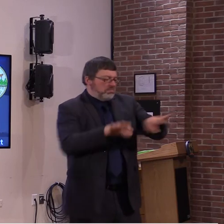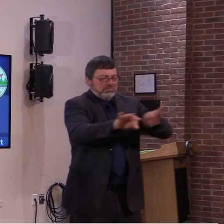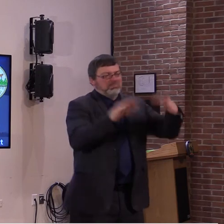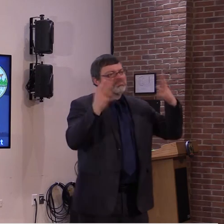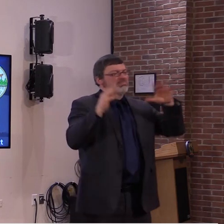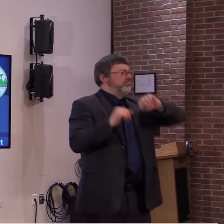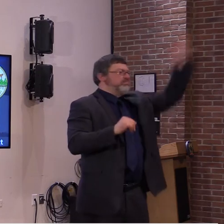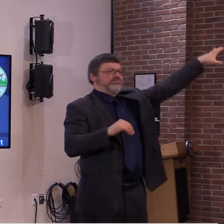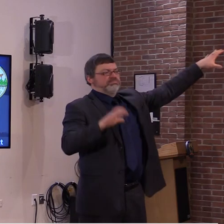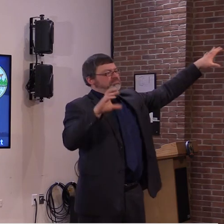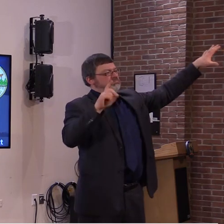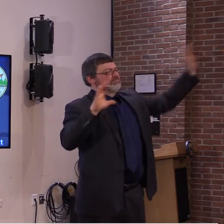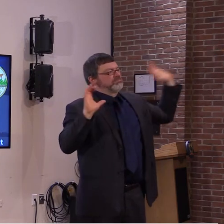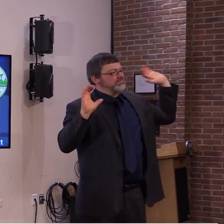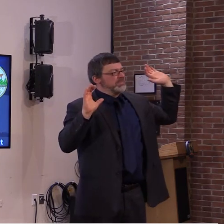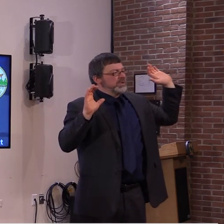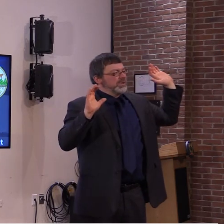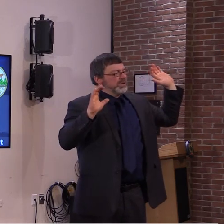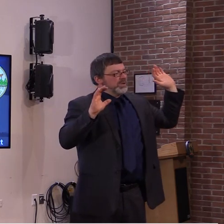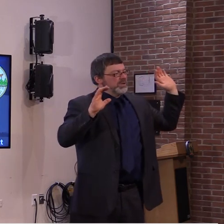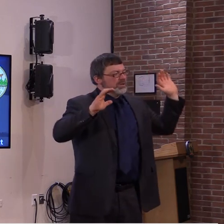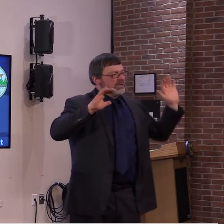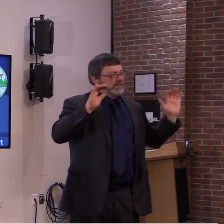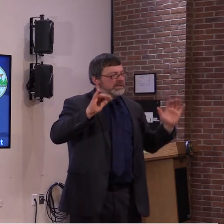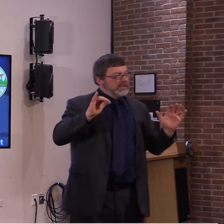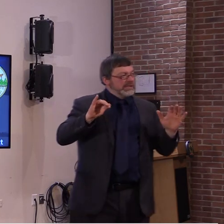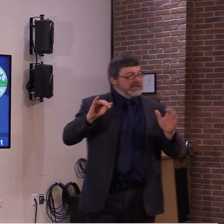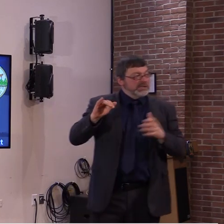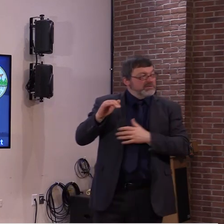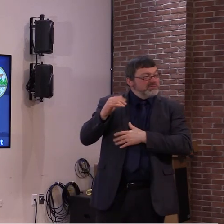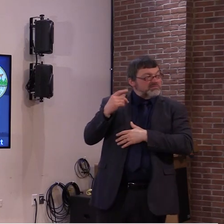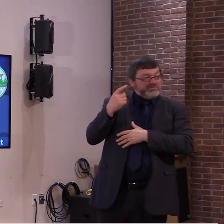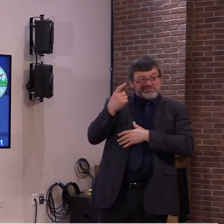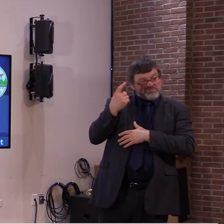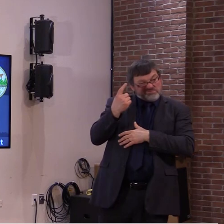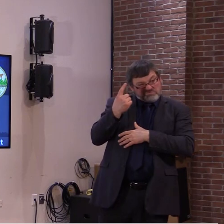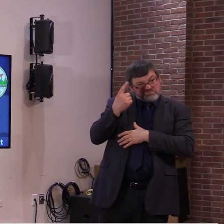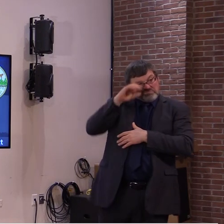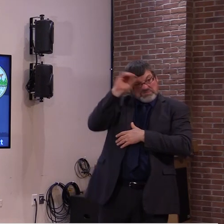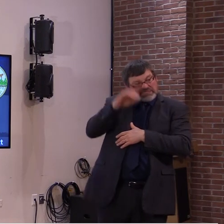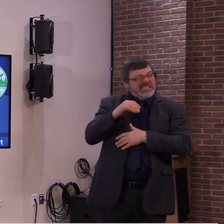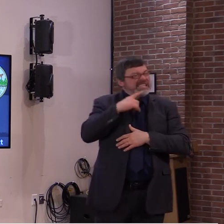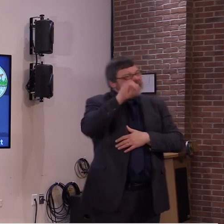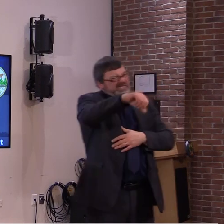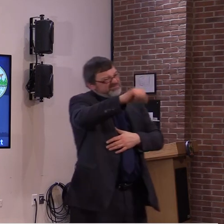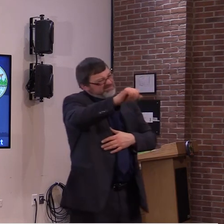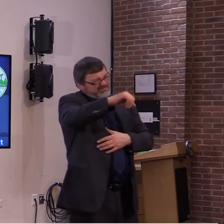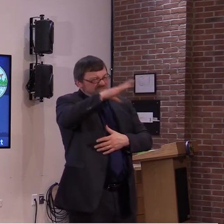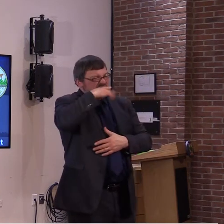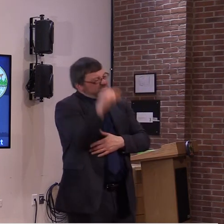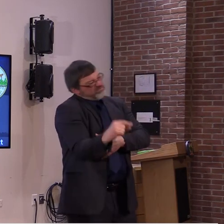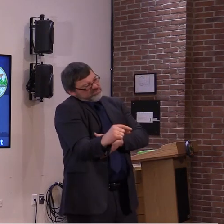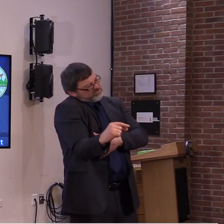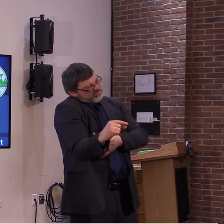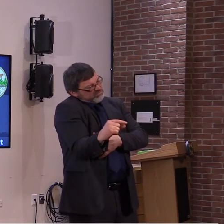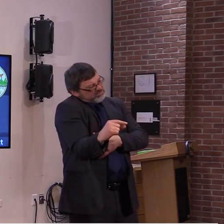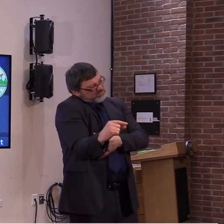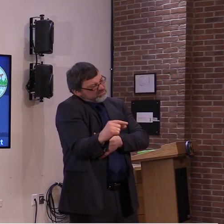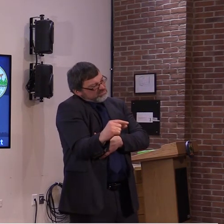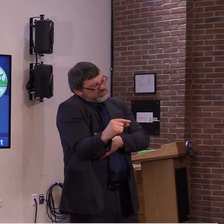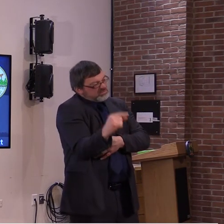to submit. So I believe they probably have limitations getting tests from every